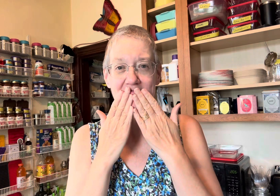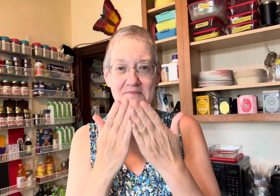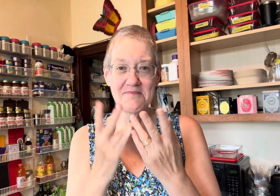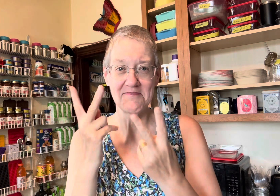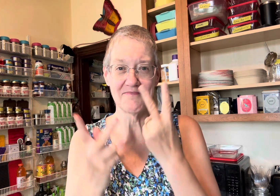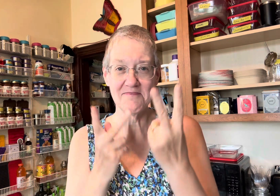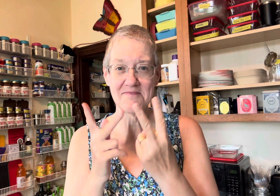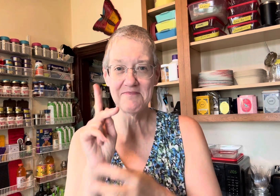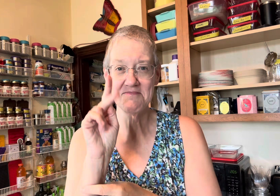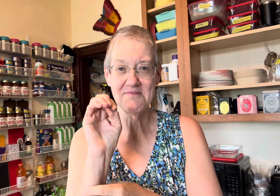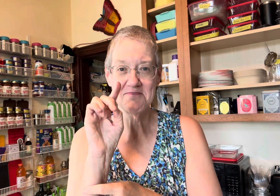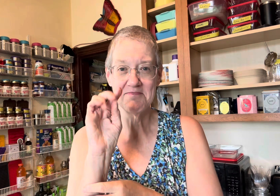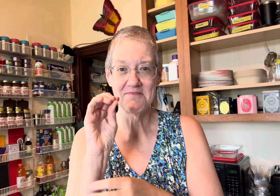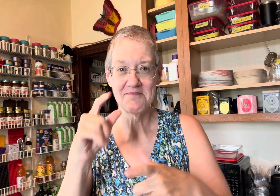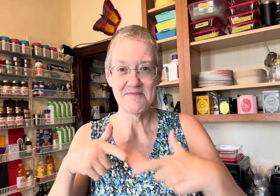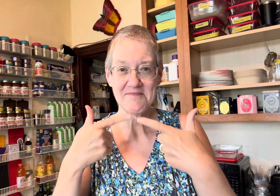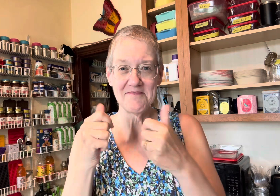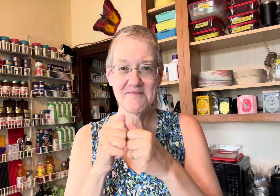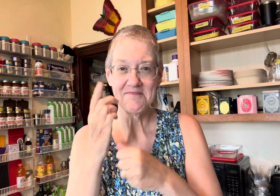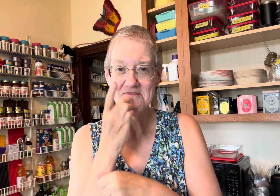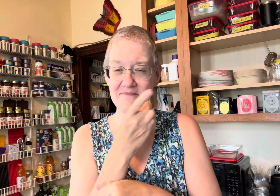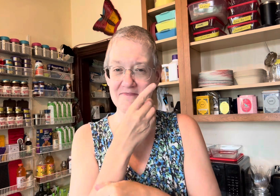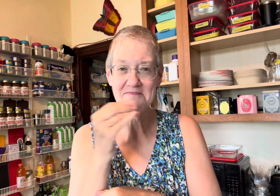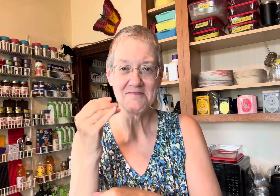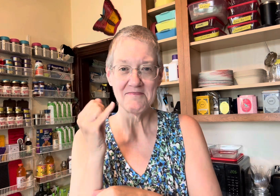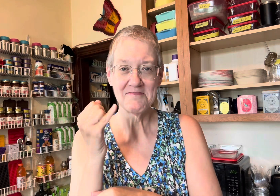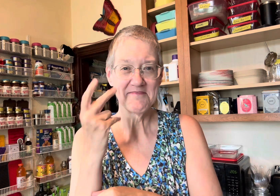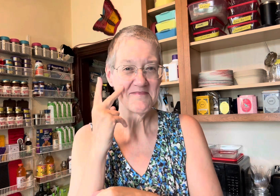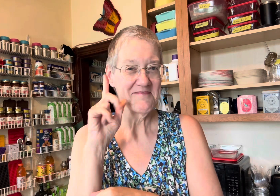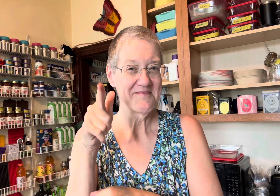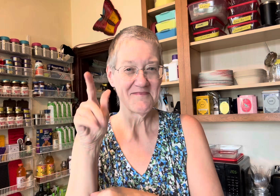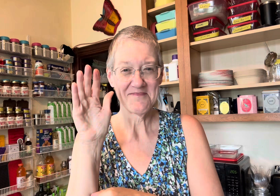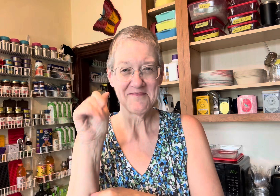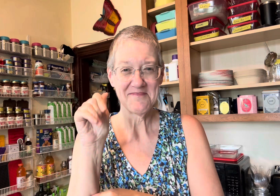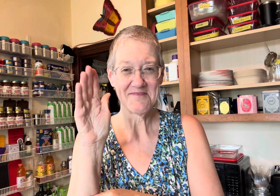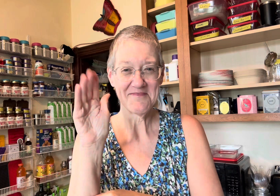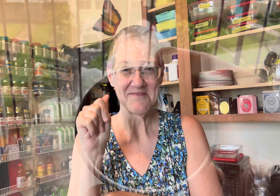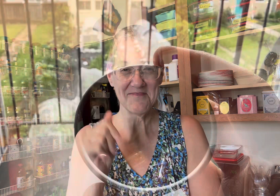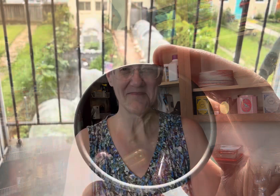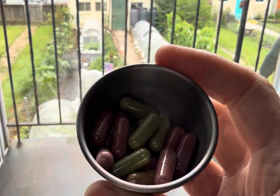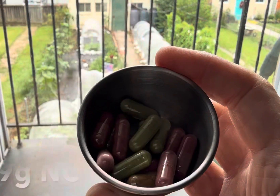Thank you for visiting Keto Living with Dale and Judith. See you later. Bye-bye.